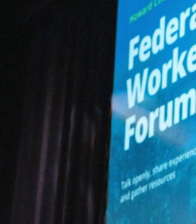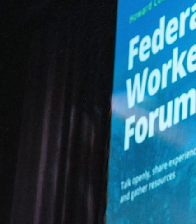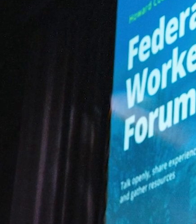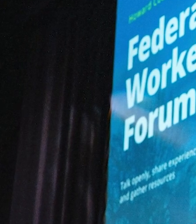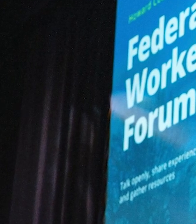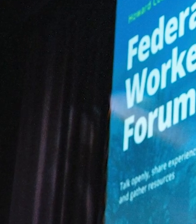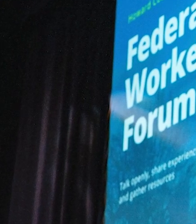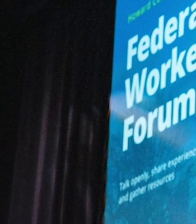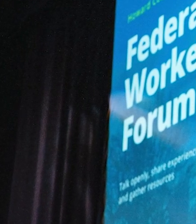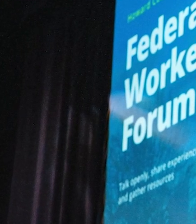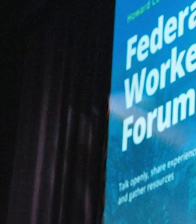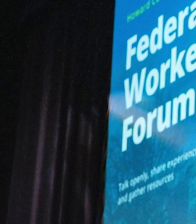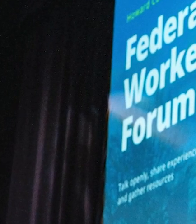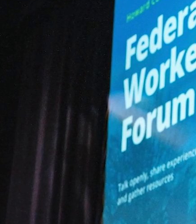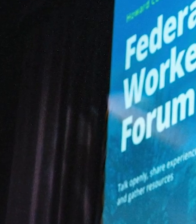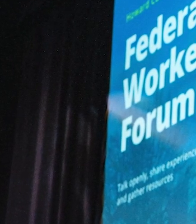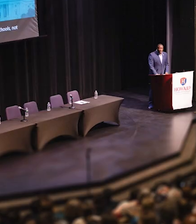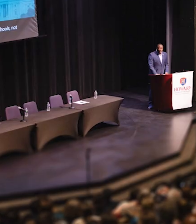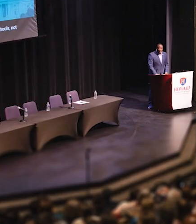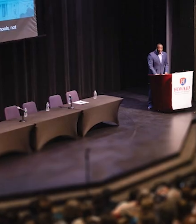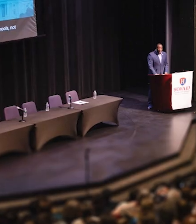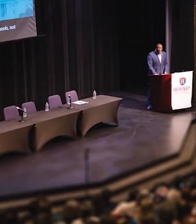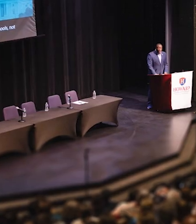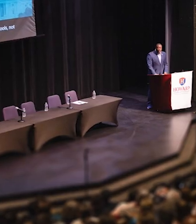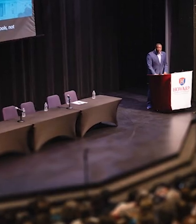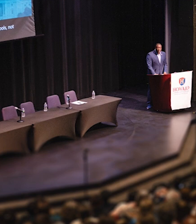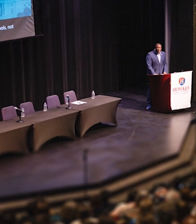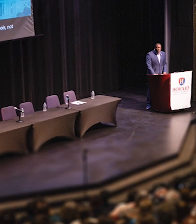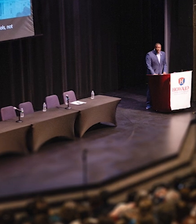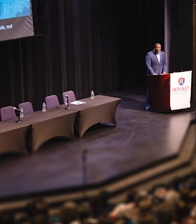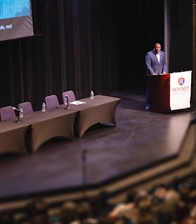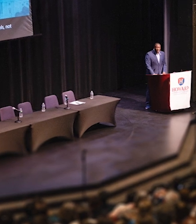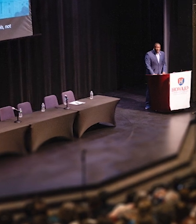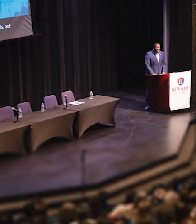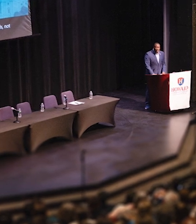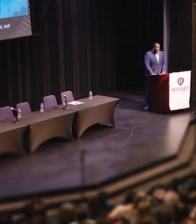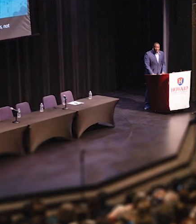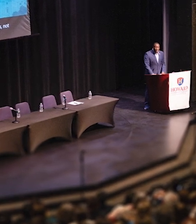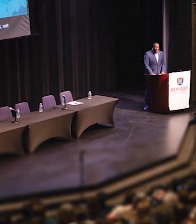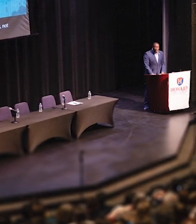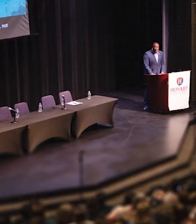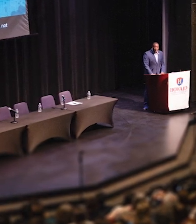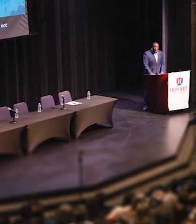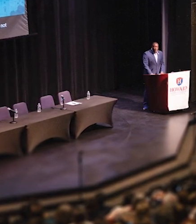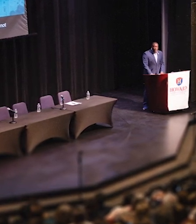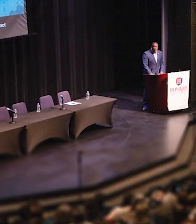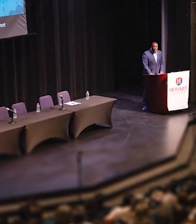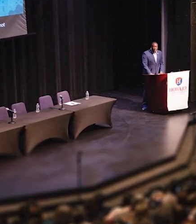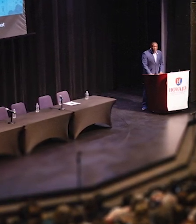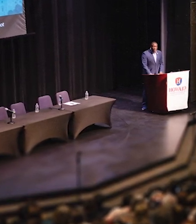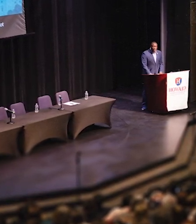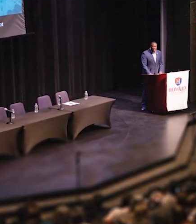original email was sent. With more than 400 people in attendance, the stories we heard